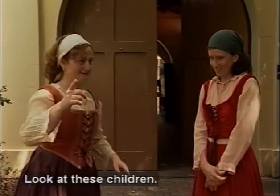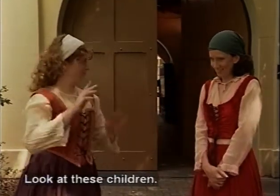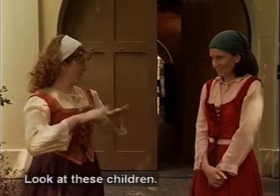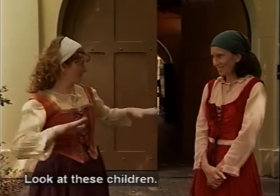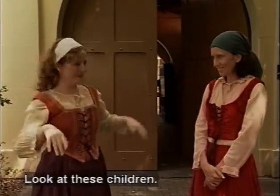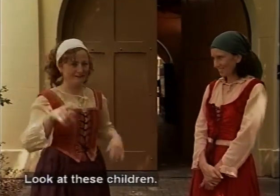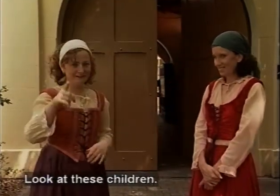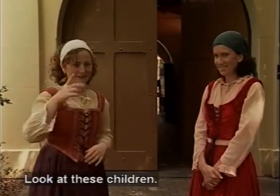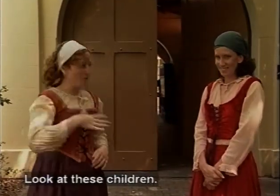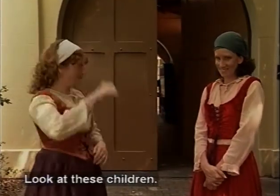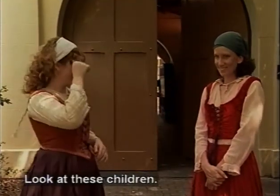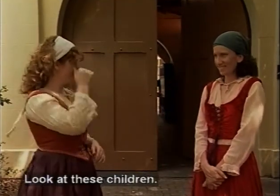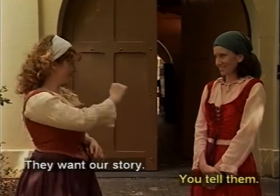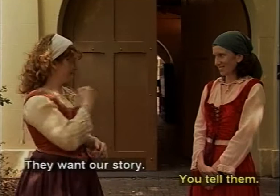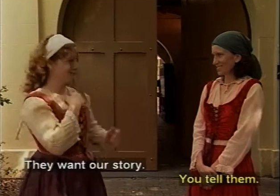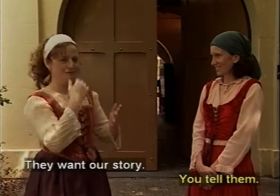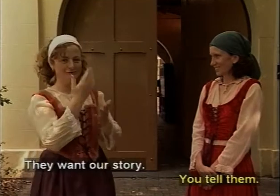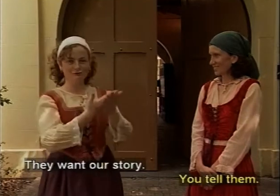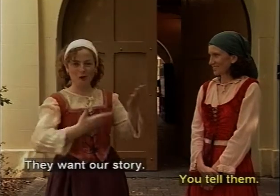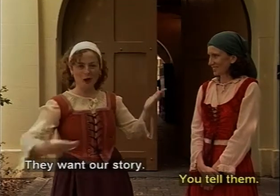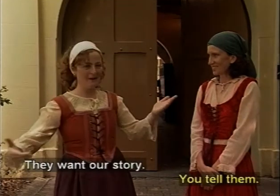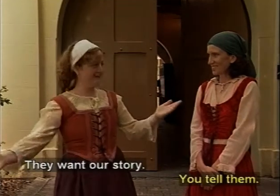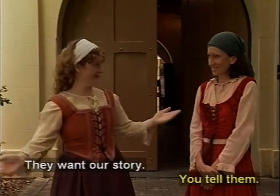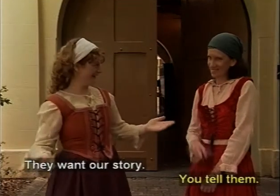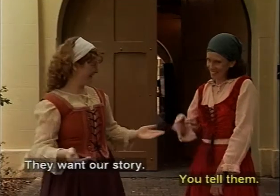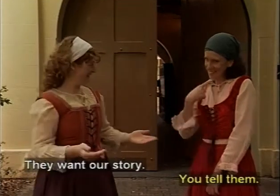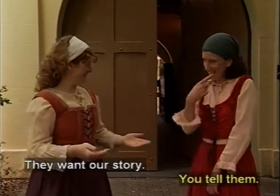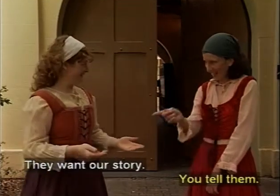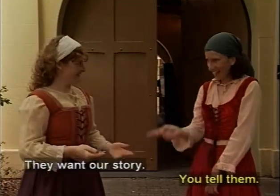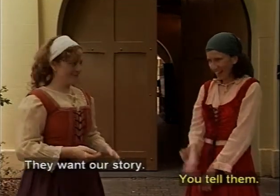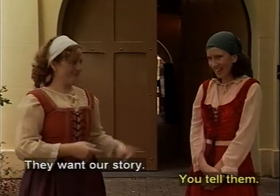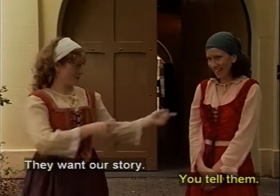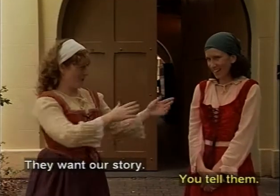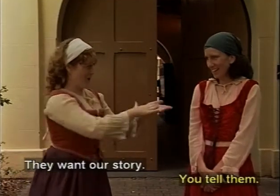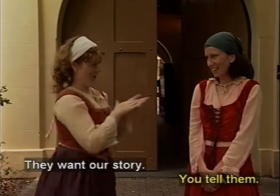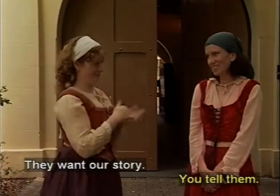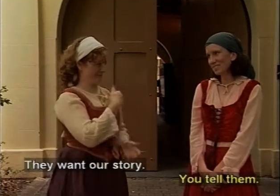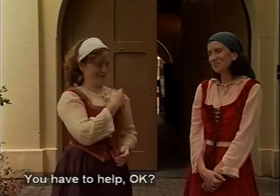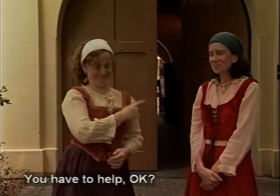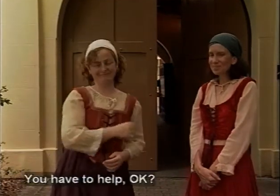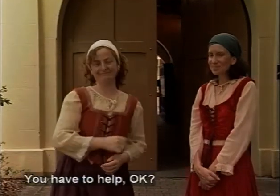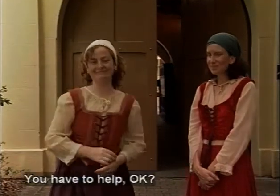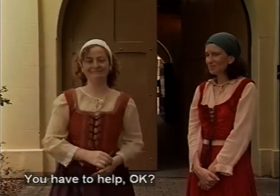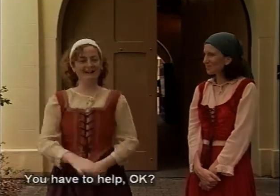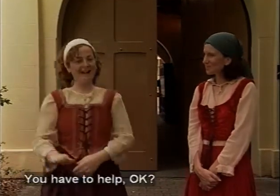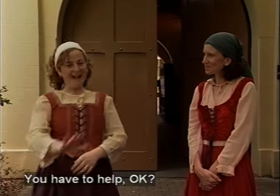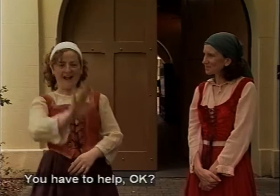Look at this. Look at these children. They want to know the story of our lives. You tell them. You have to help me, okay?